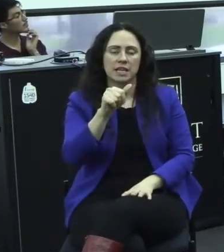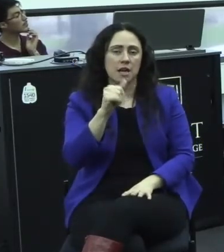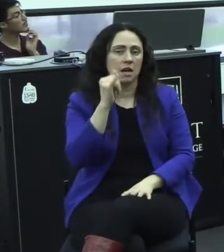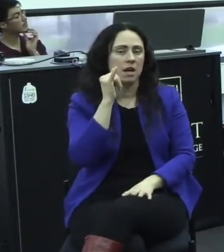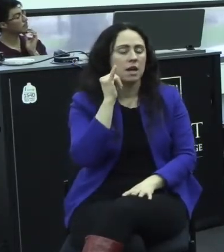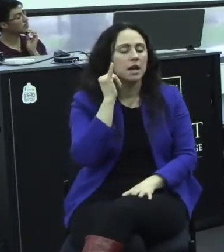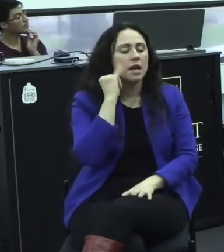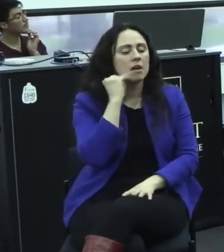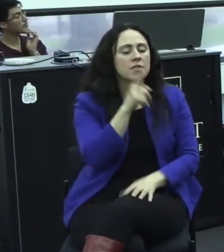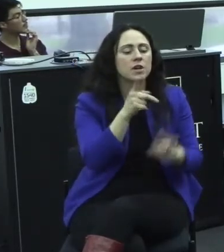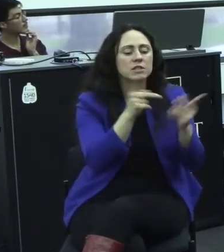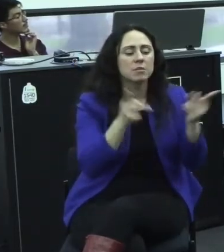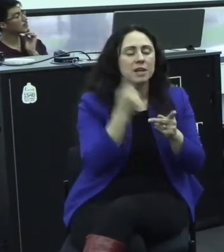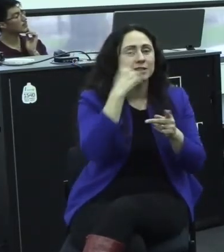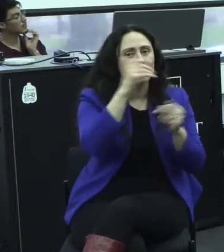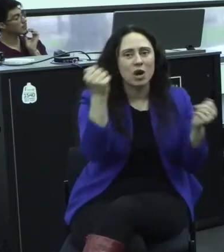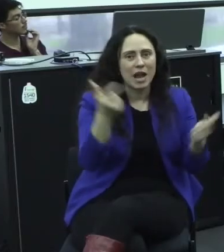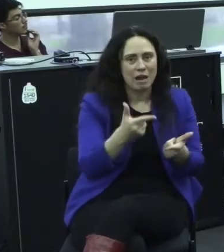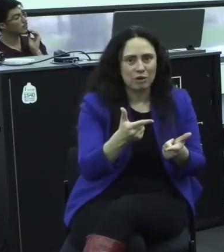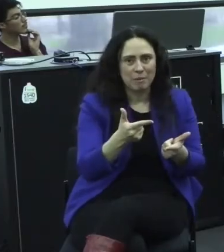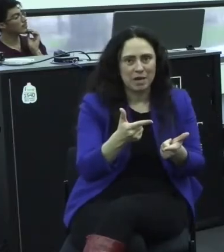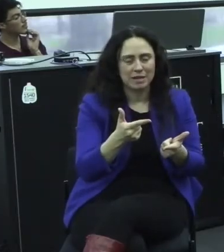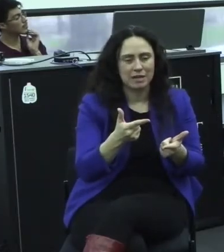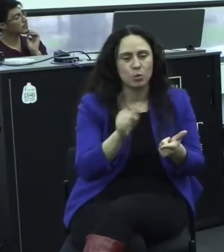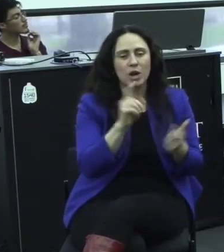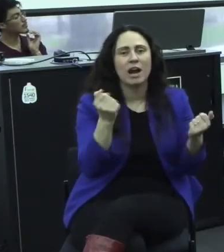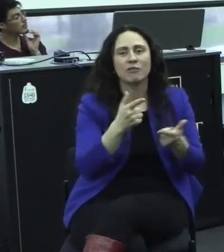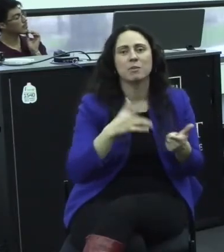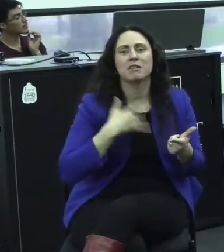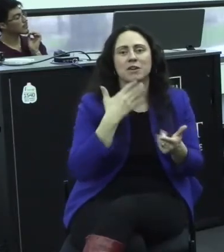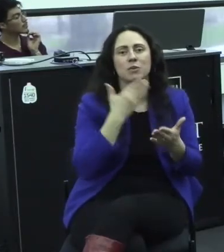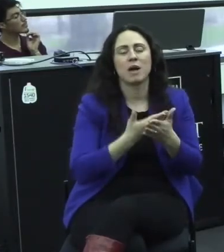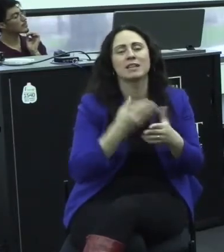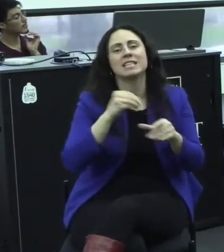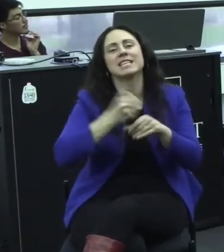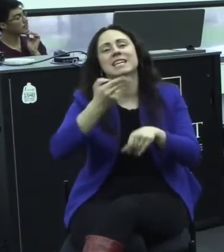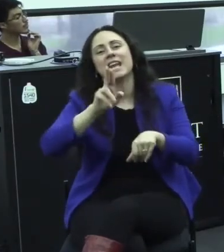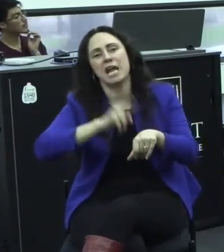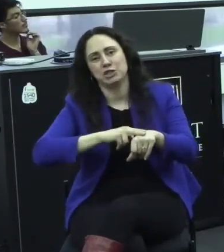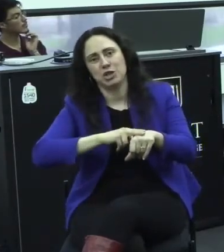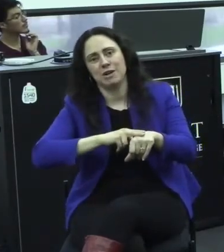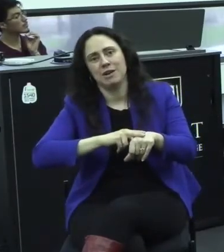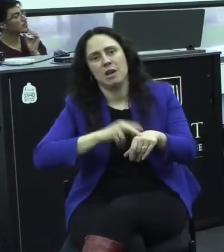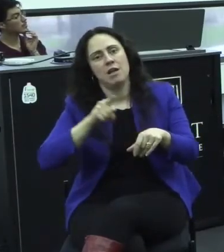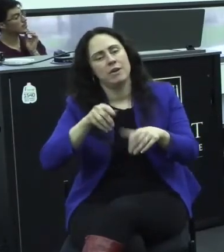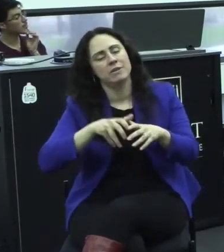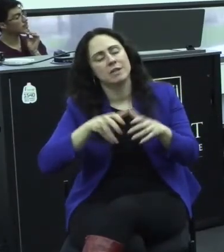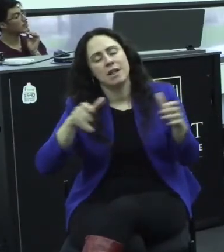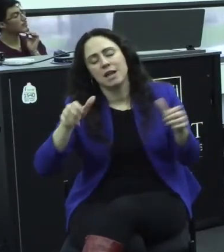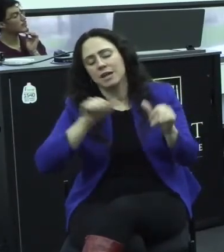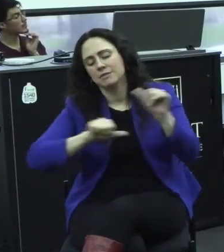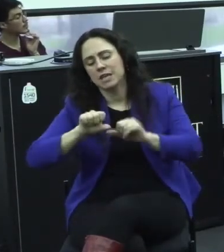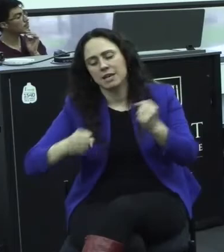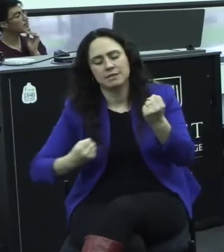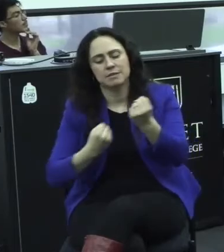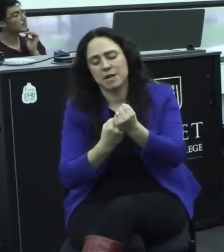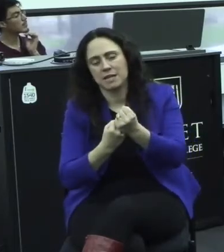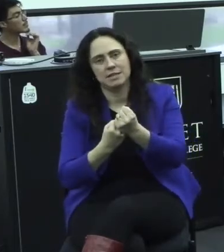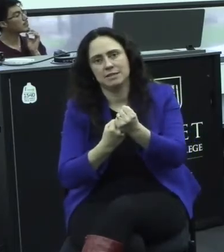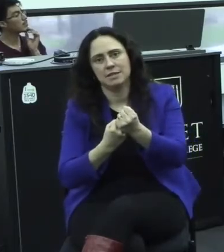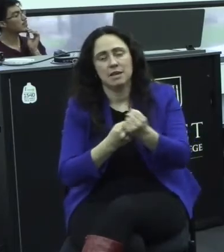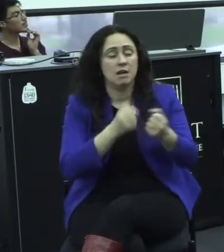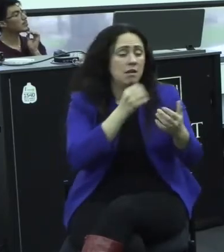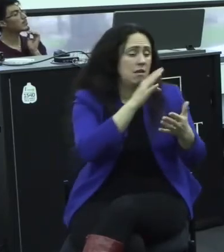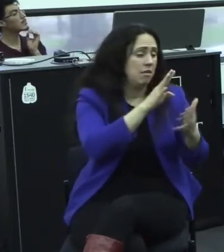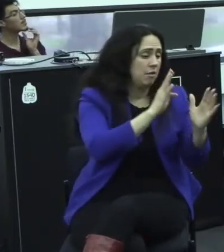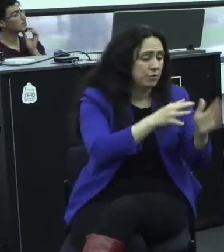If there's a place for everybody feels well, it's in nature. And there's a lot of science behind it. There's patterns,